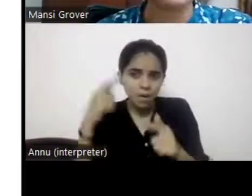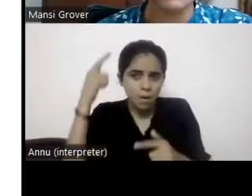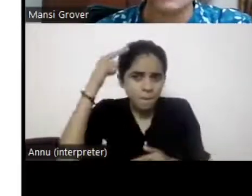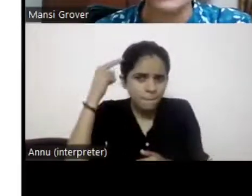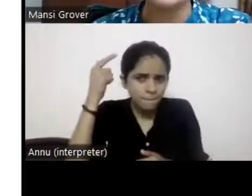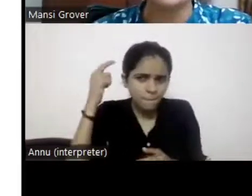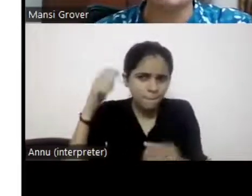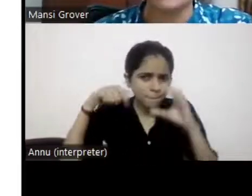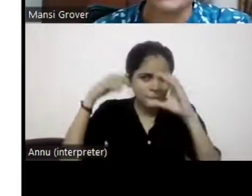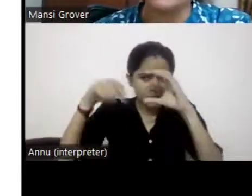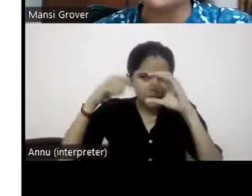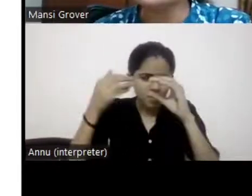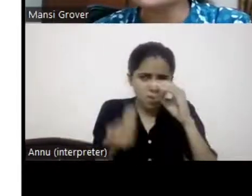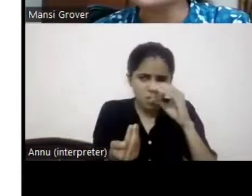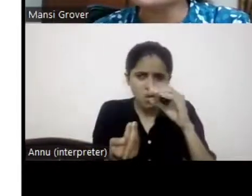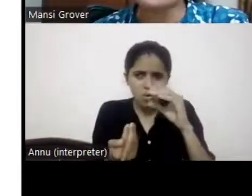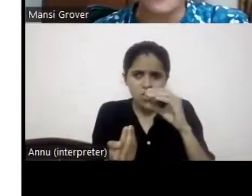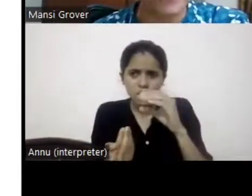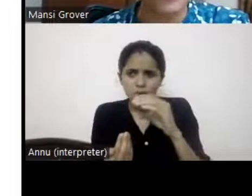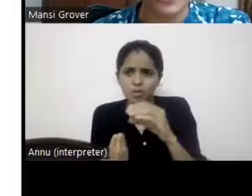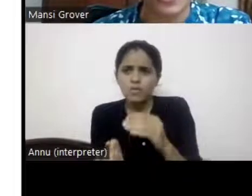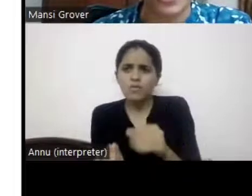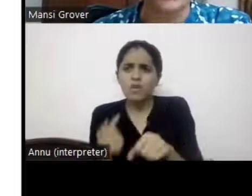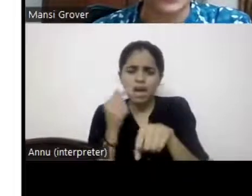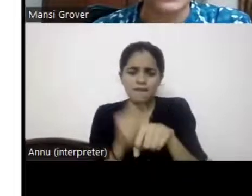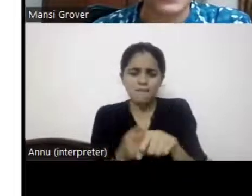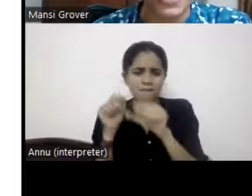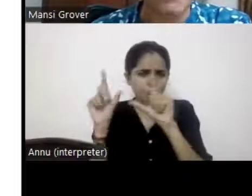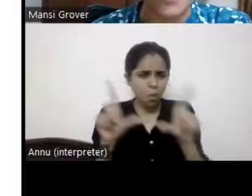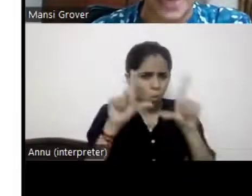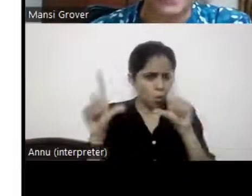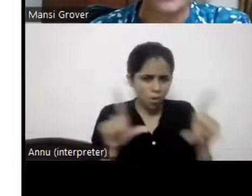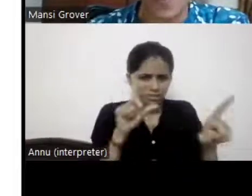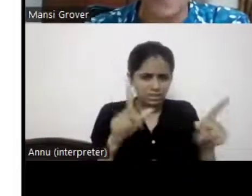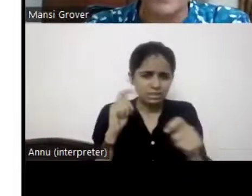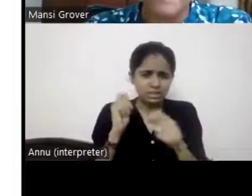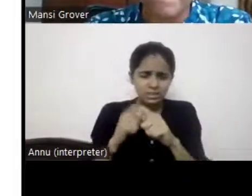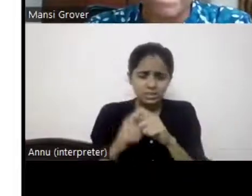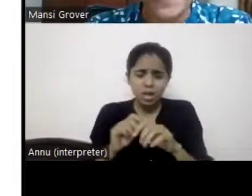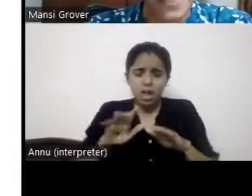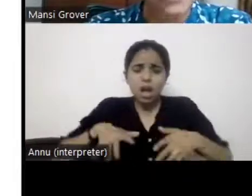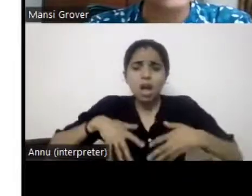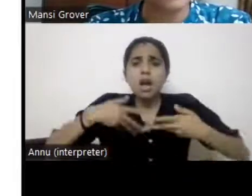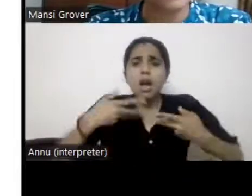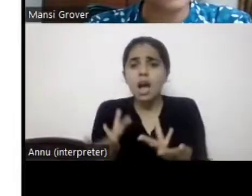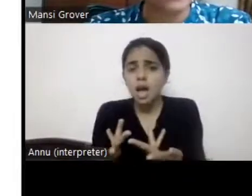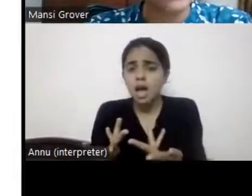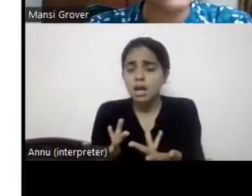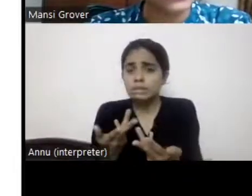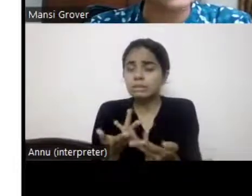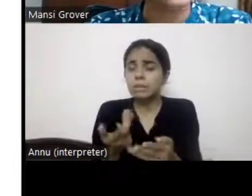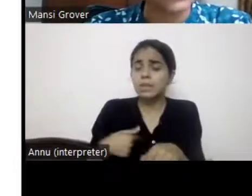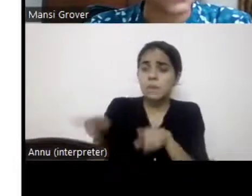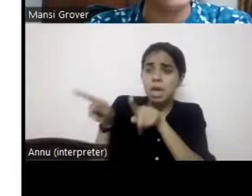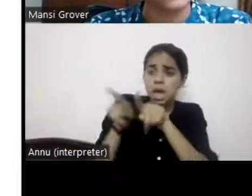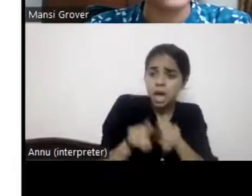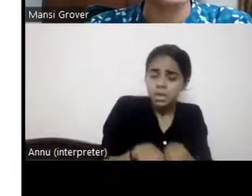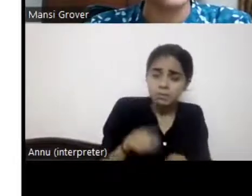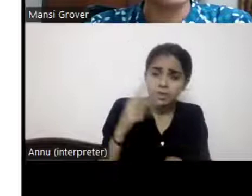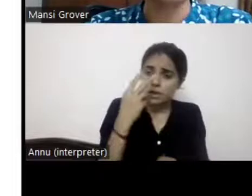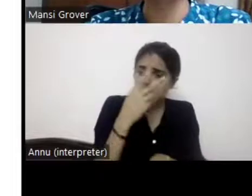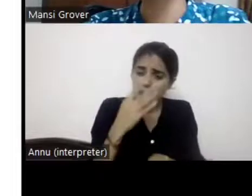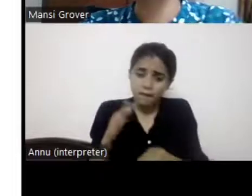needs to look at. I think with each frame one can actually study Black and how Black is problematic in its own